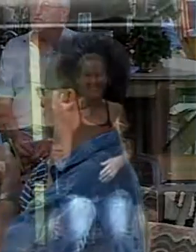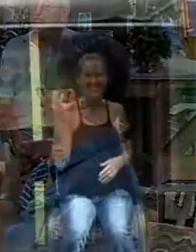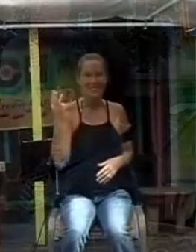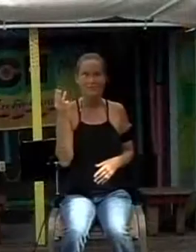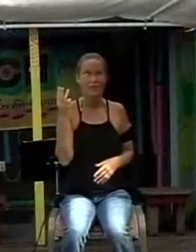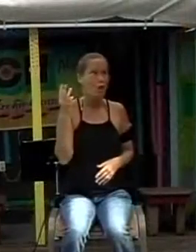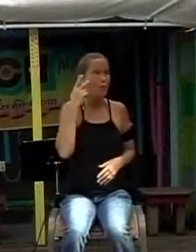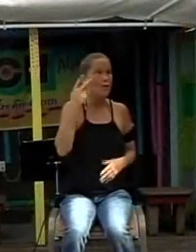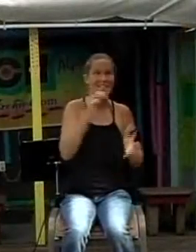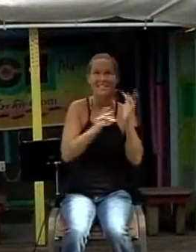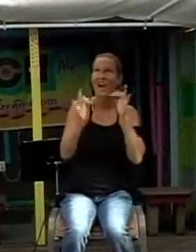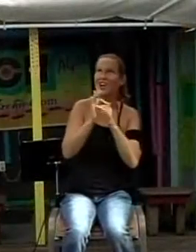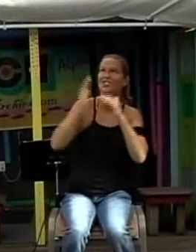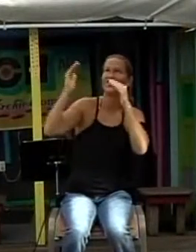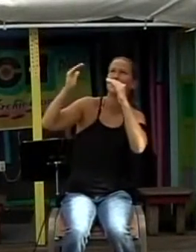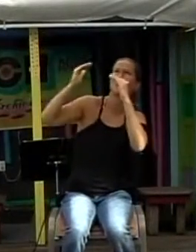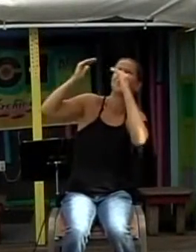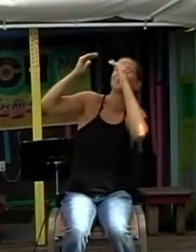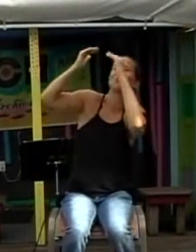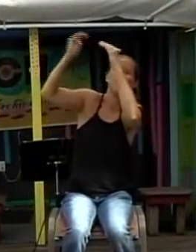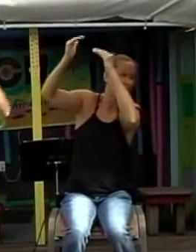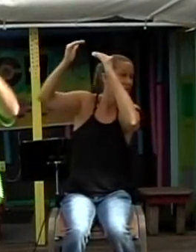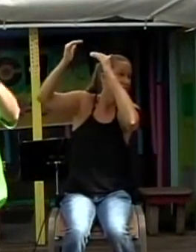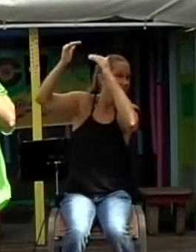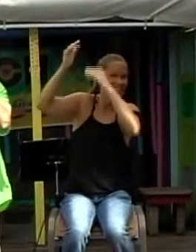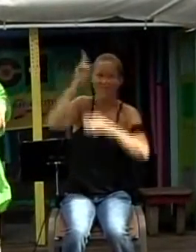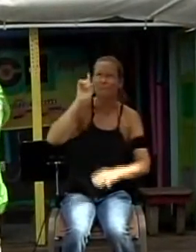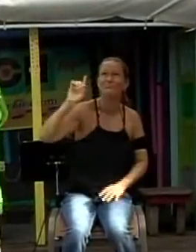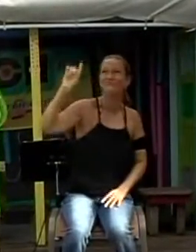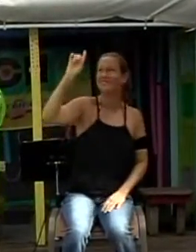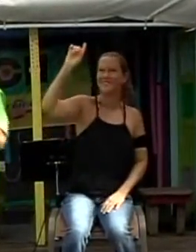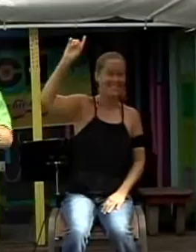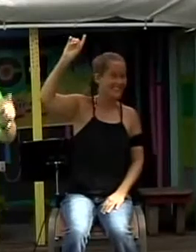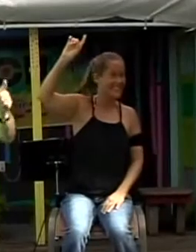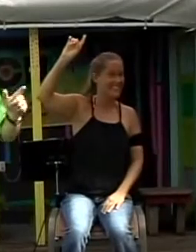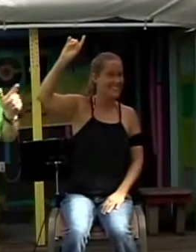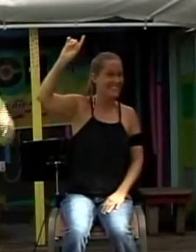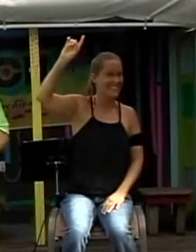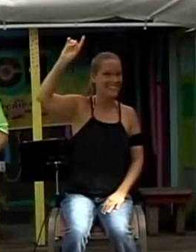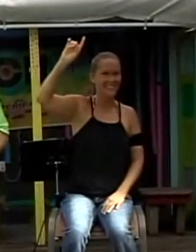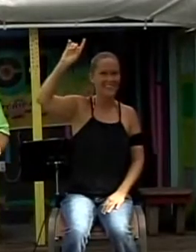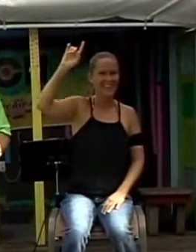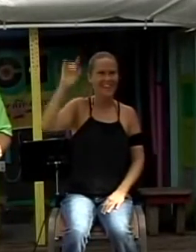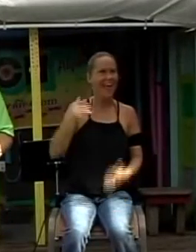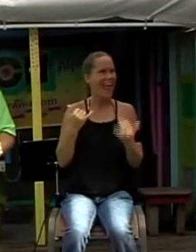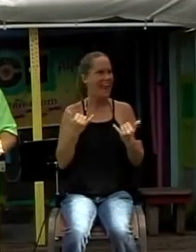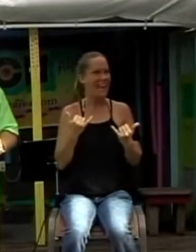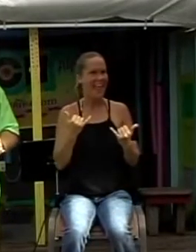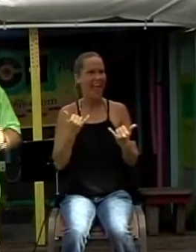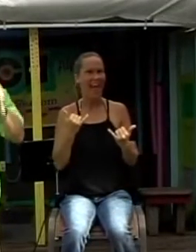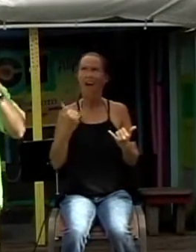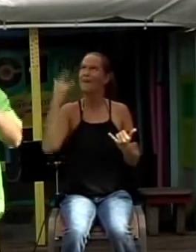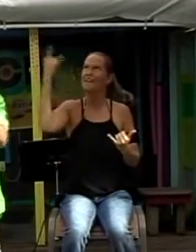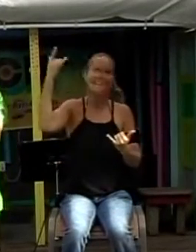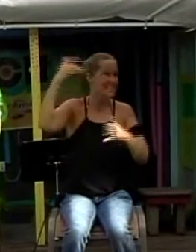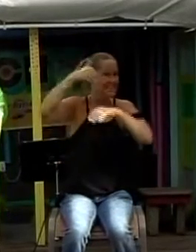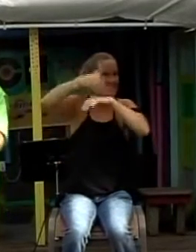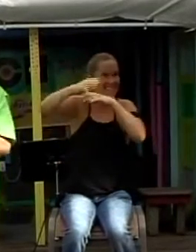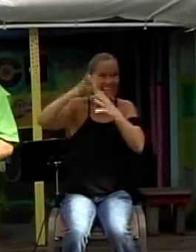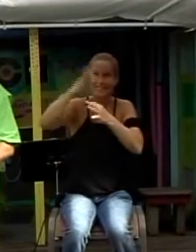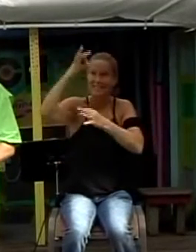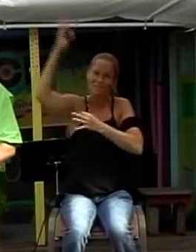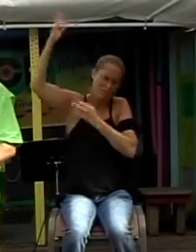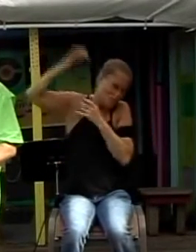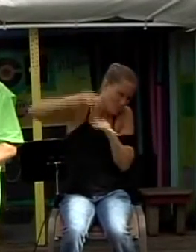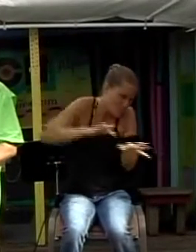the promise of the Holy Spirit. He poured this out that you now see and hear. And he's pouring it